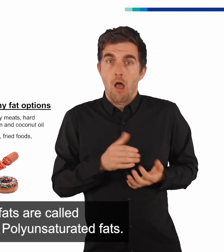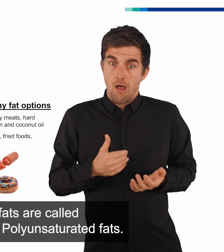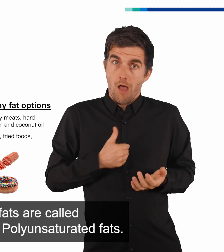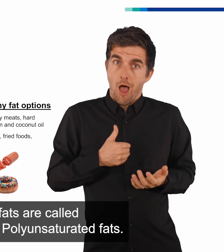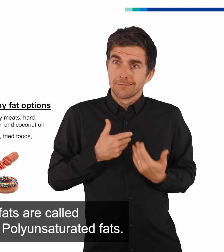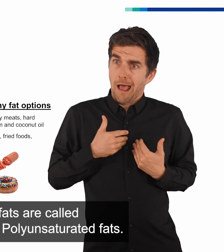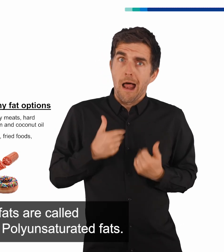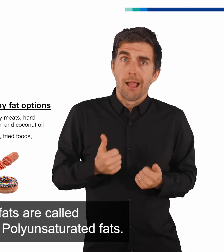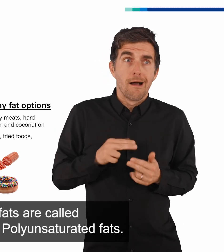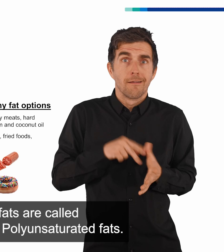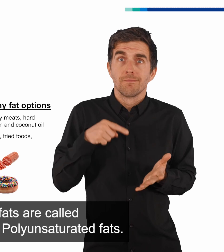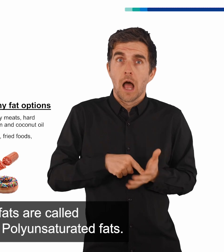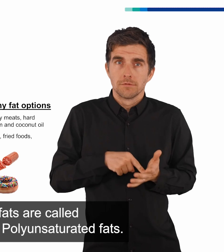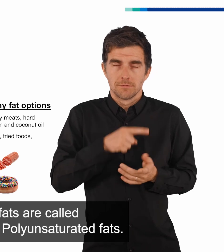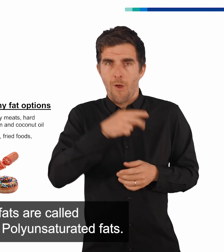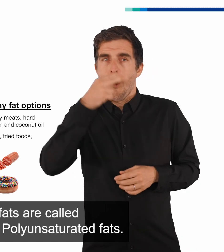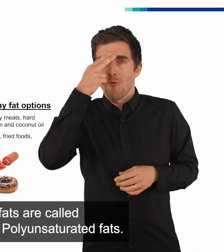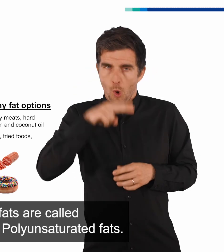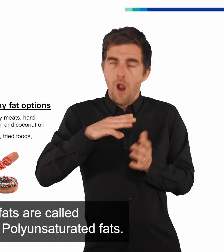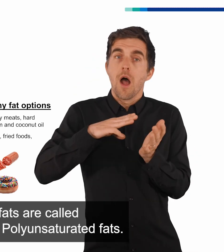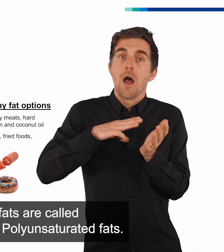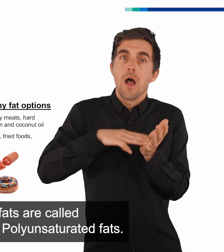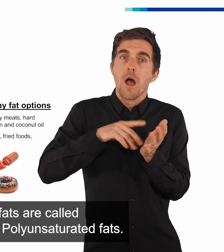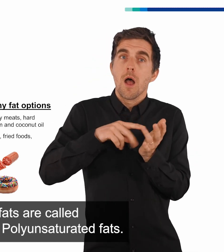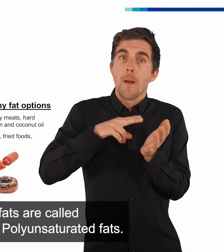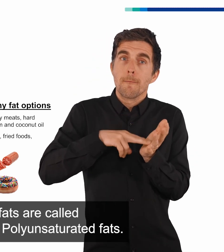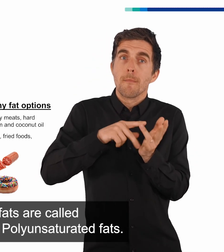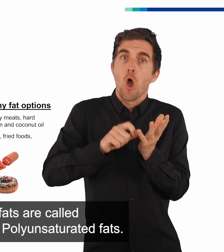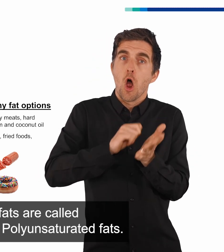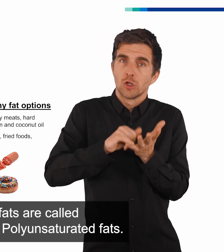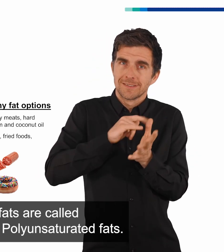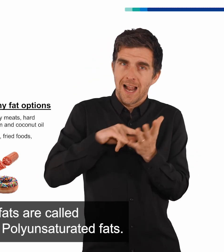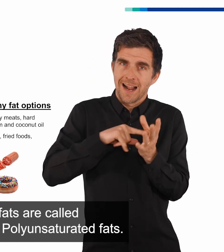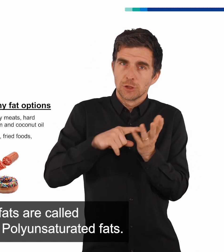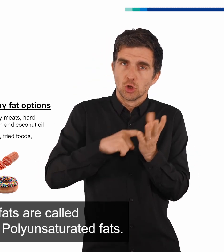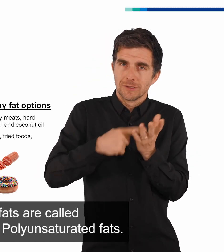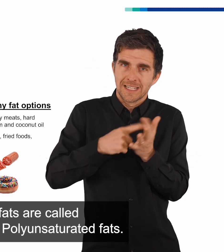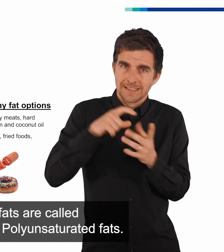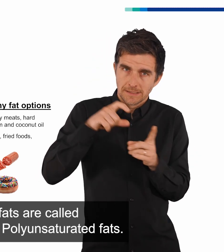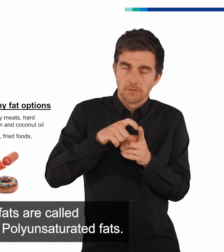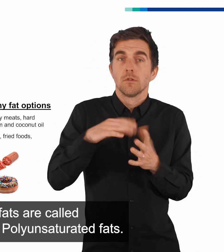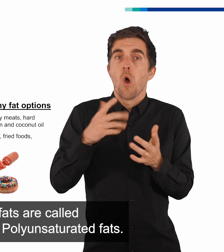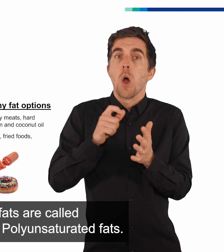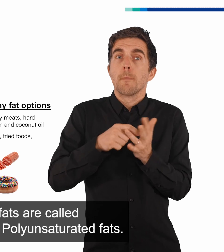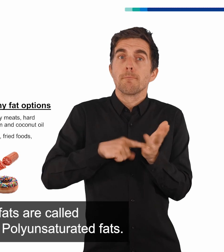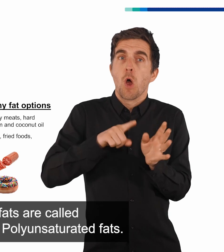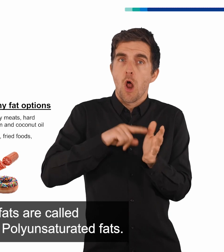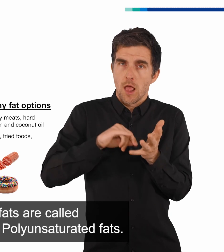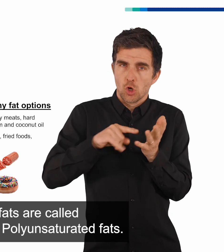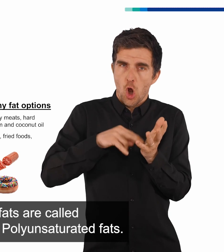Polyunsaturated fats are found in sunflower, soya, corn oil, nuts and seeds, and oily fish such as